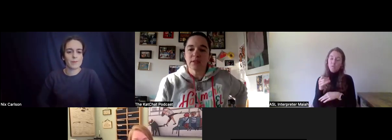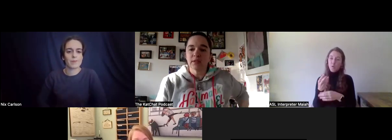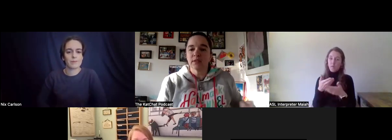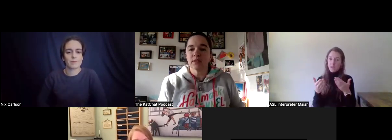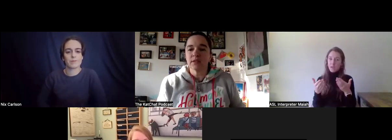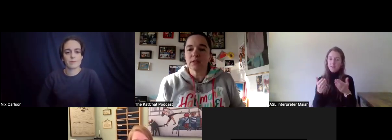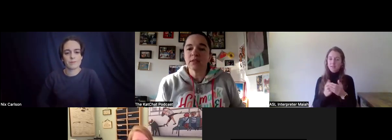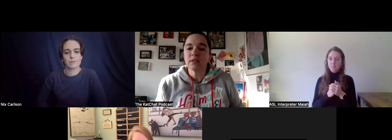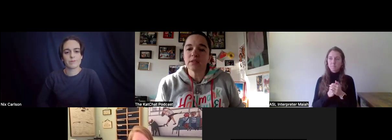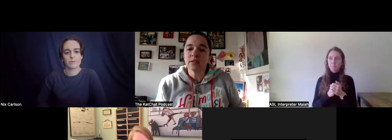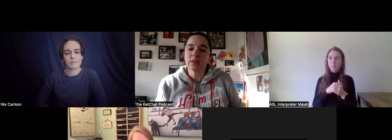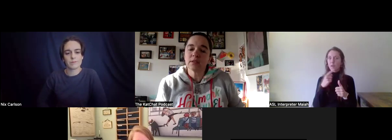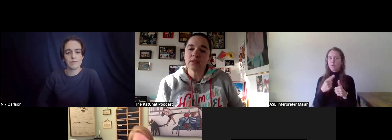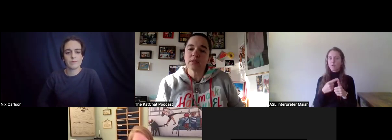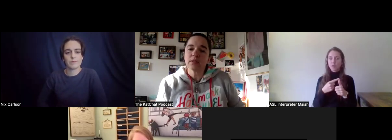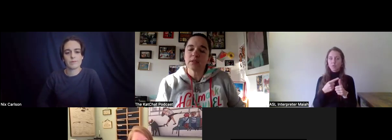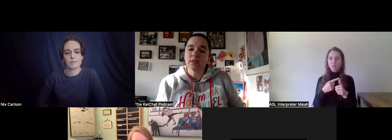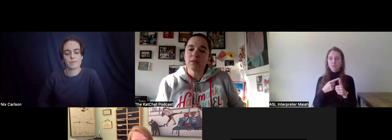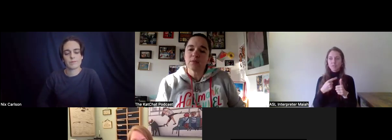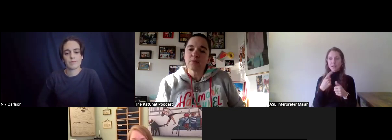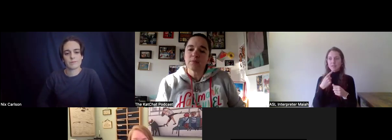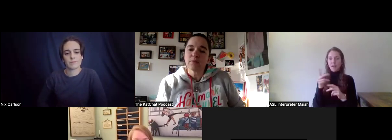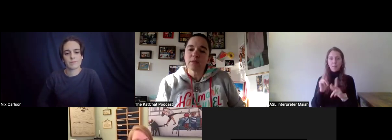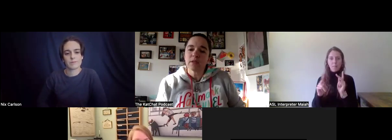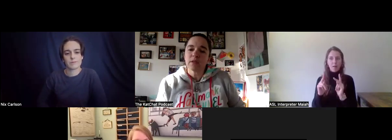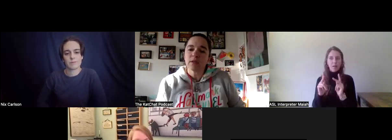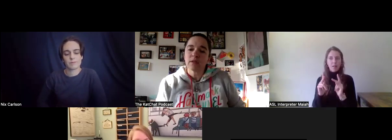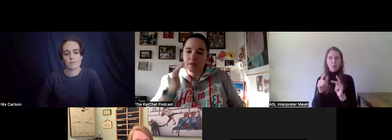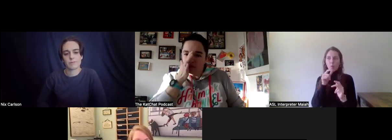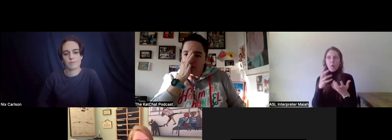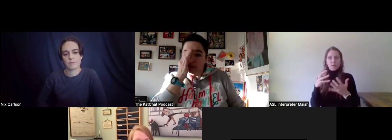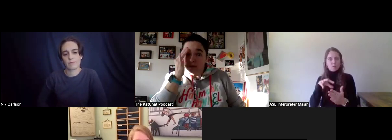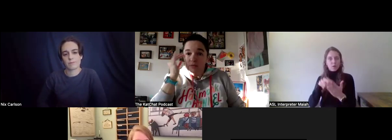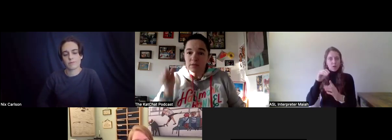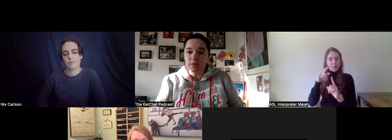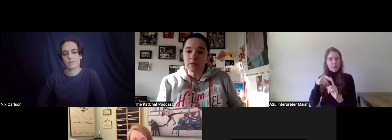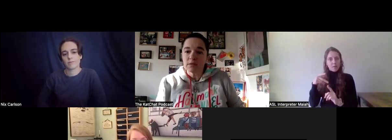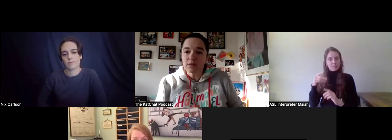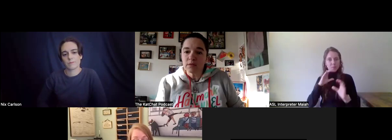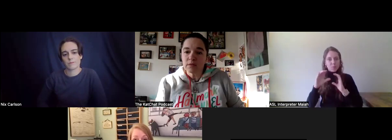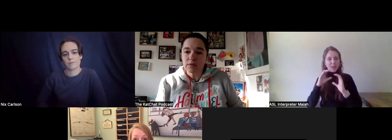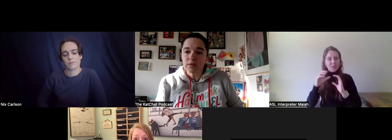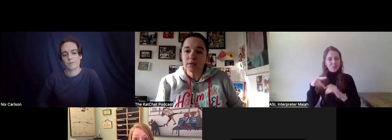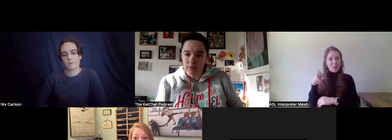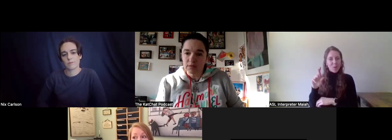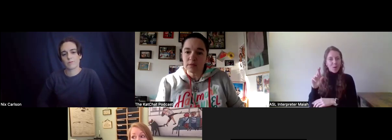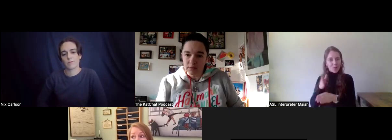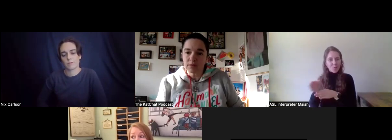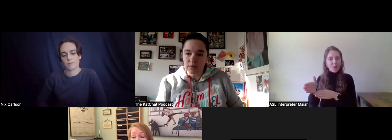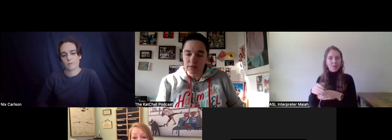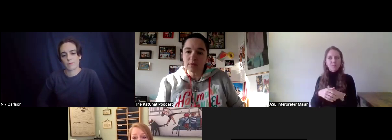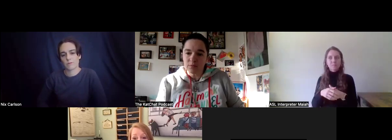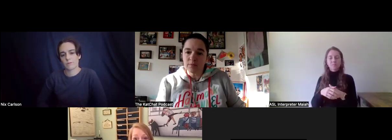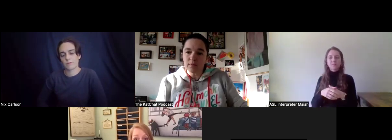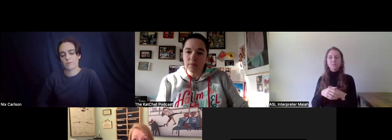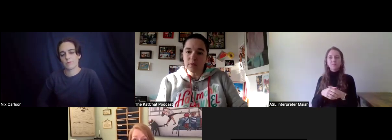the first thing I tell people coming who want to learn about careers and communications is